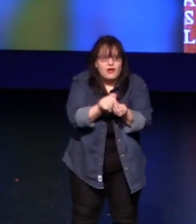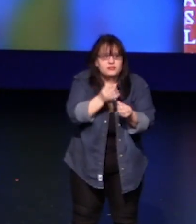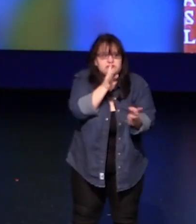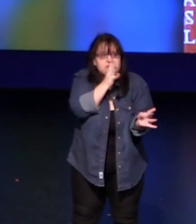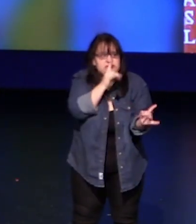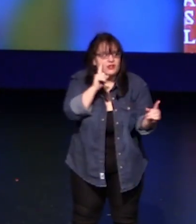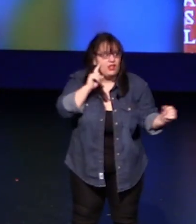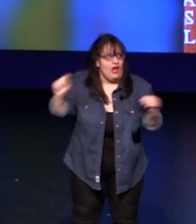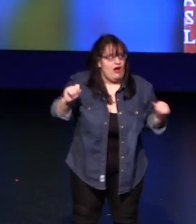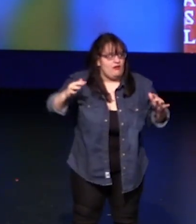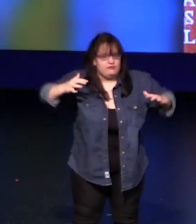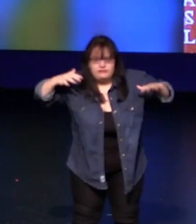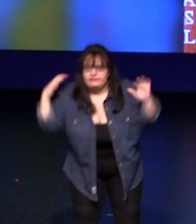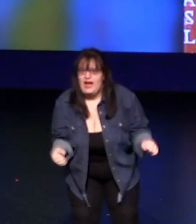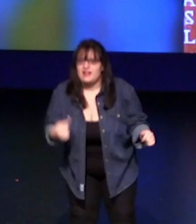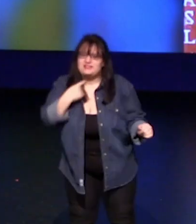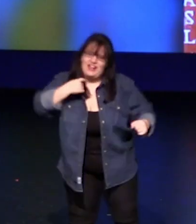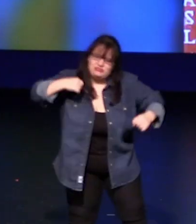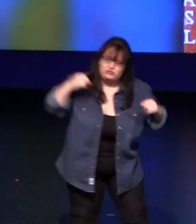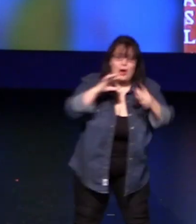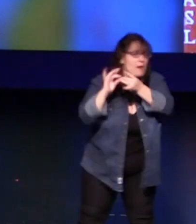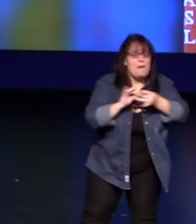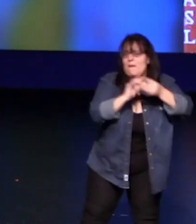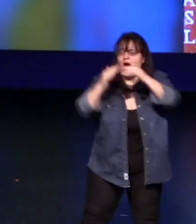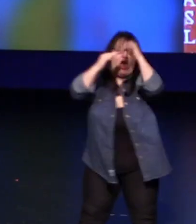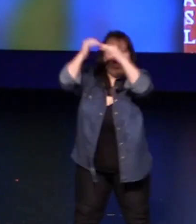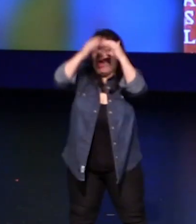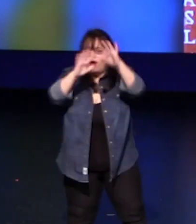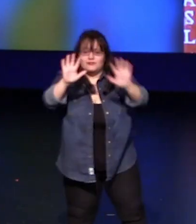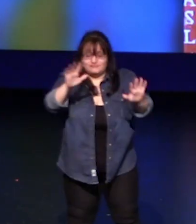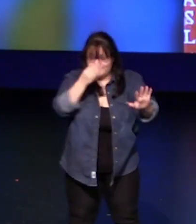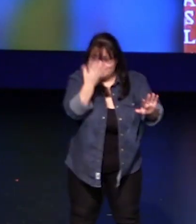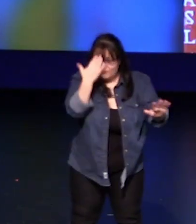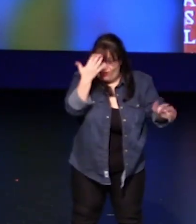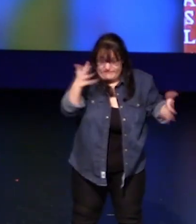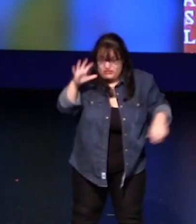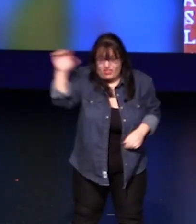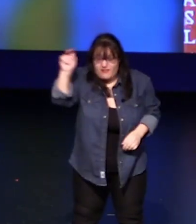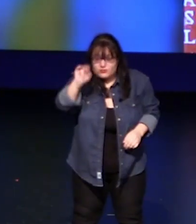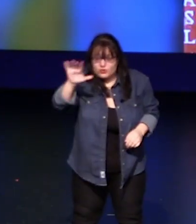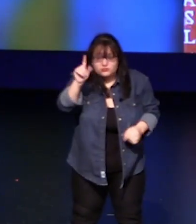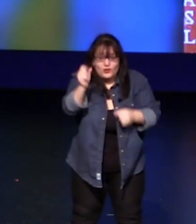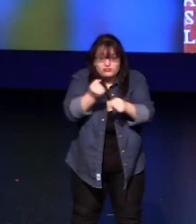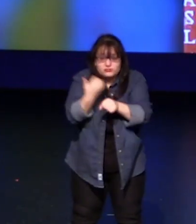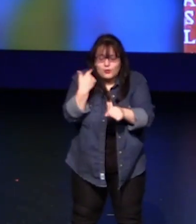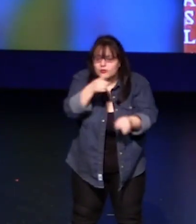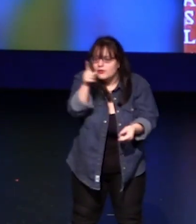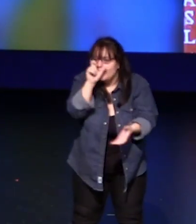I've been told everyone in my family speaks so fast and loud, skipping their R's and peppering in Italian